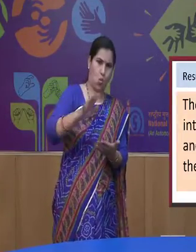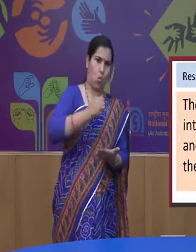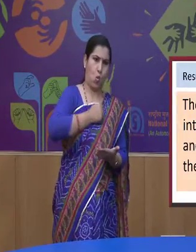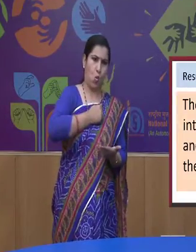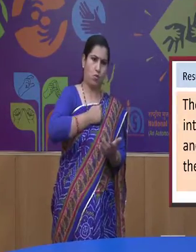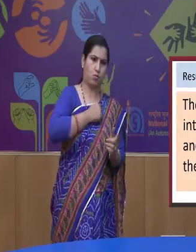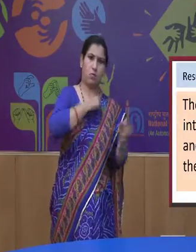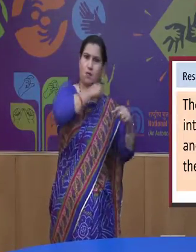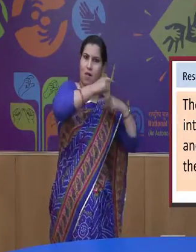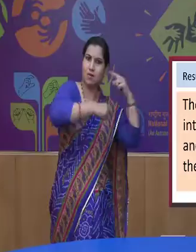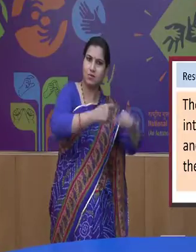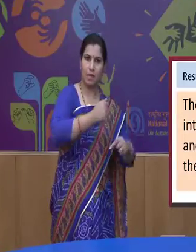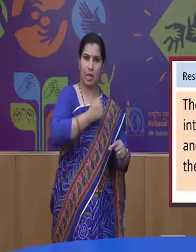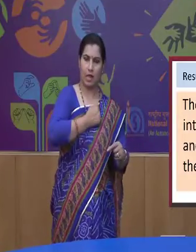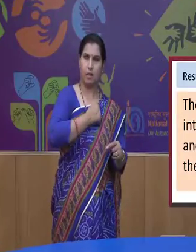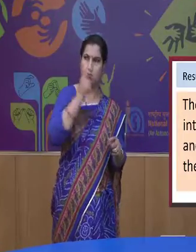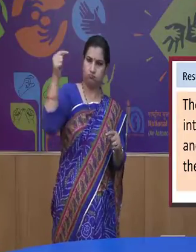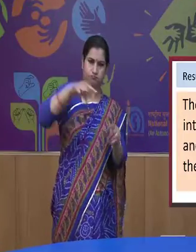religious customs of the Indians.